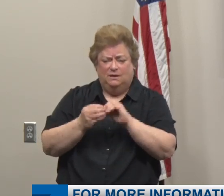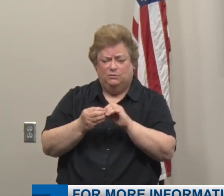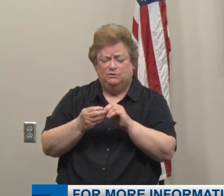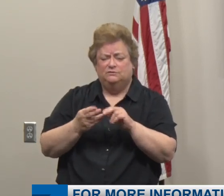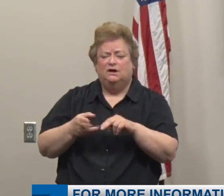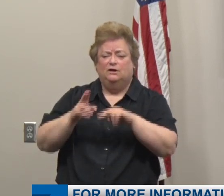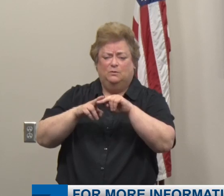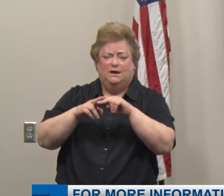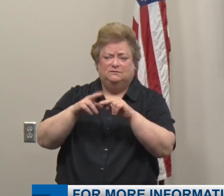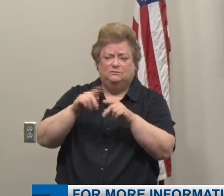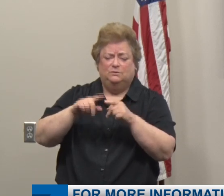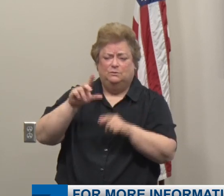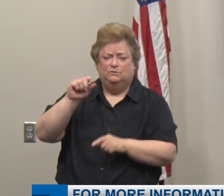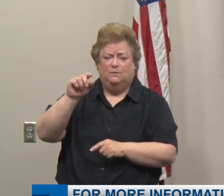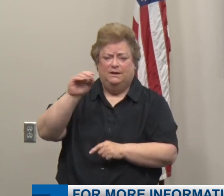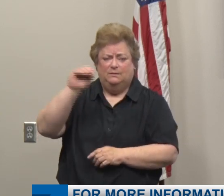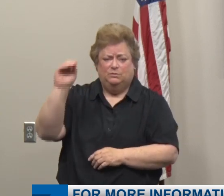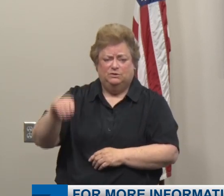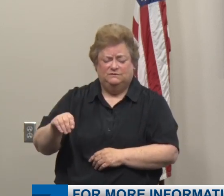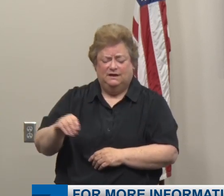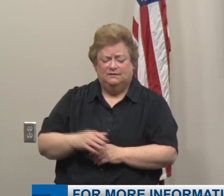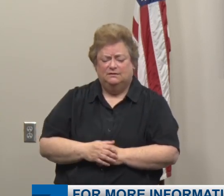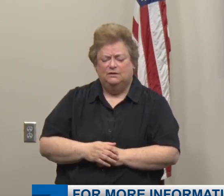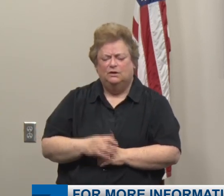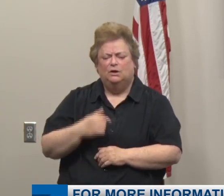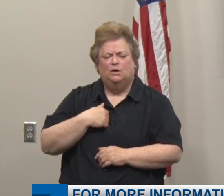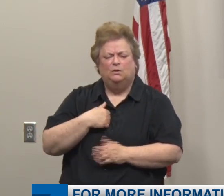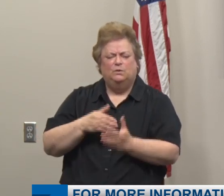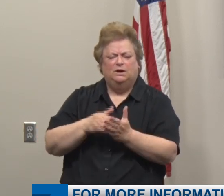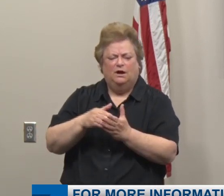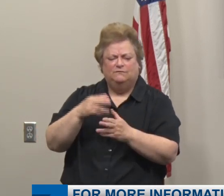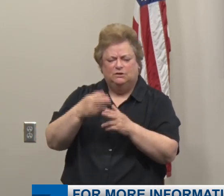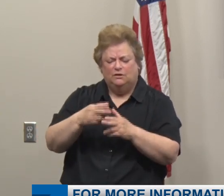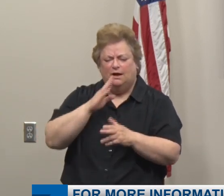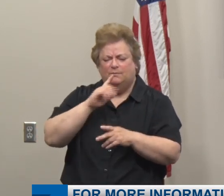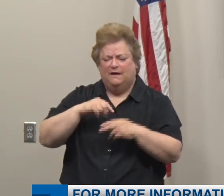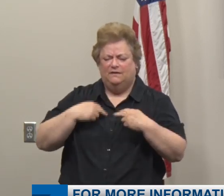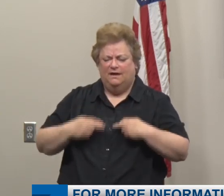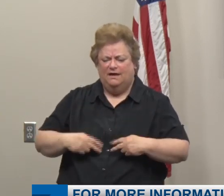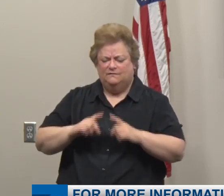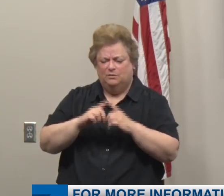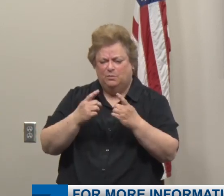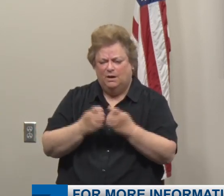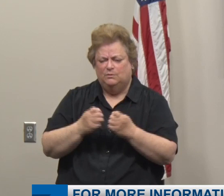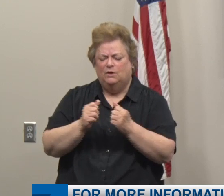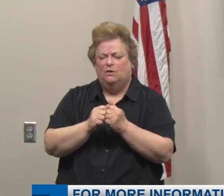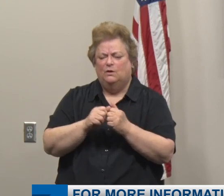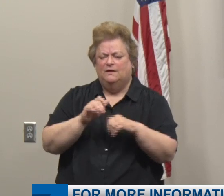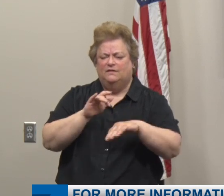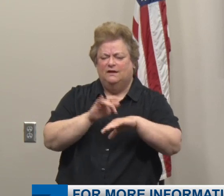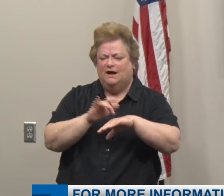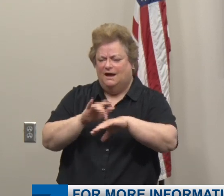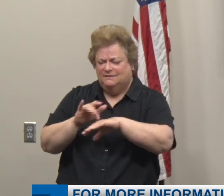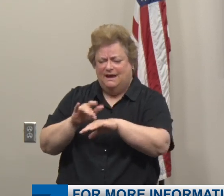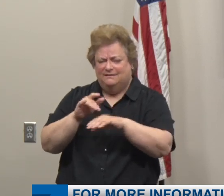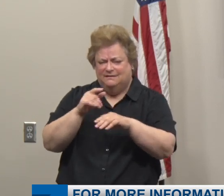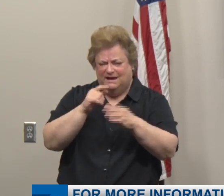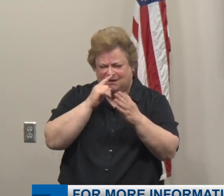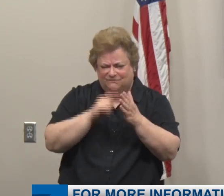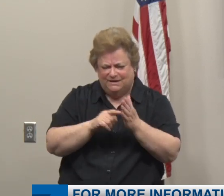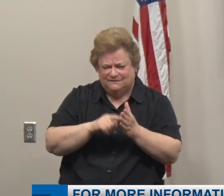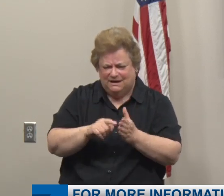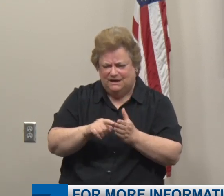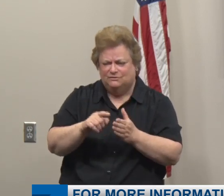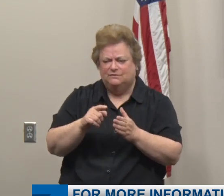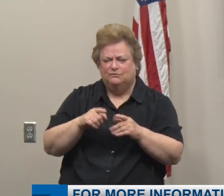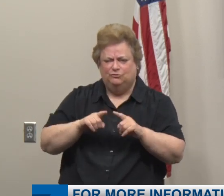be about 20 percent we often mentioned the work of the health department with contact investigations during these daily